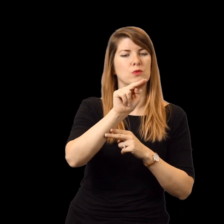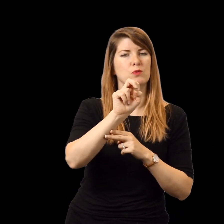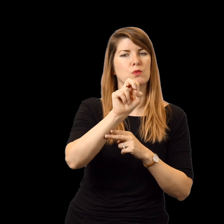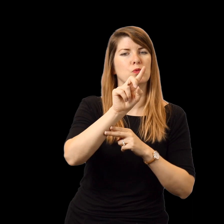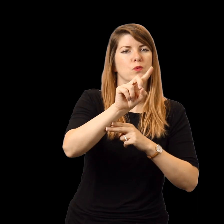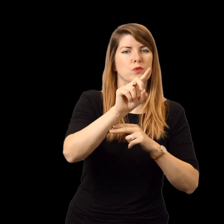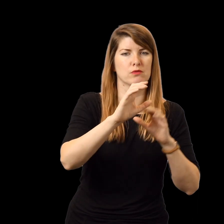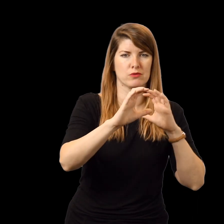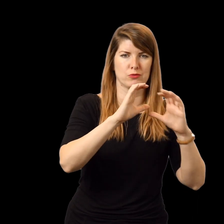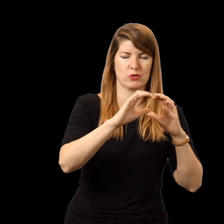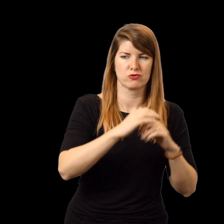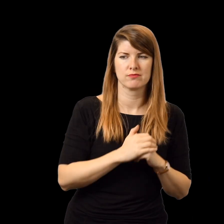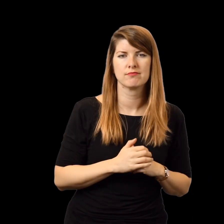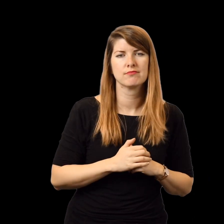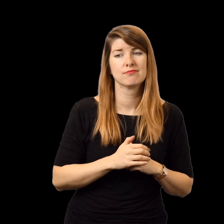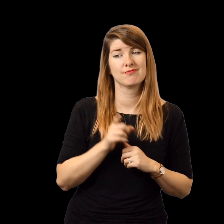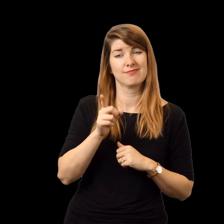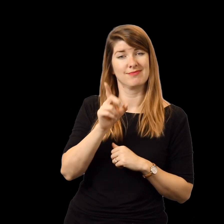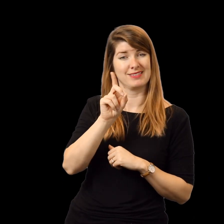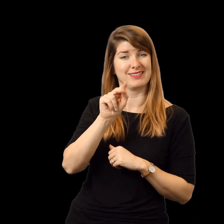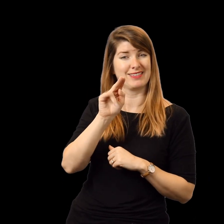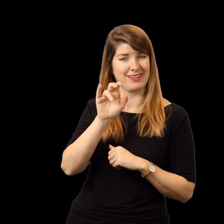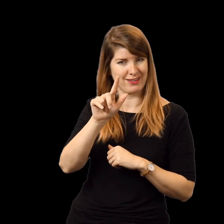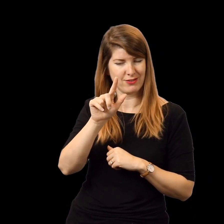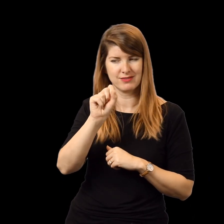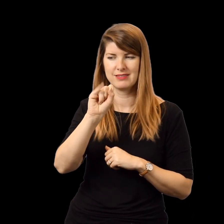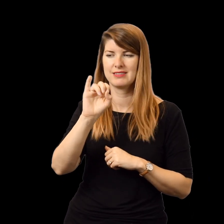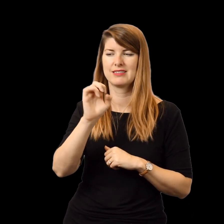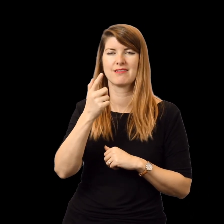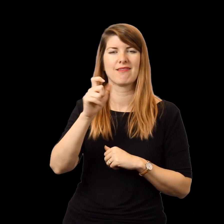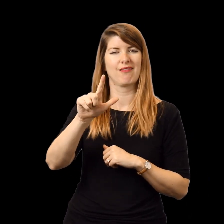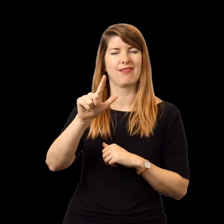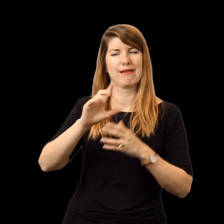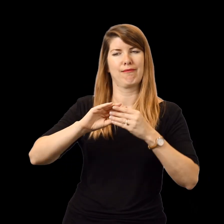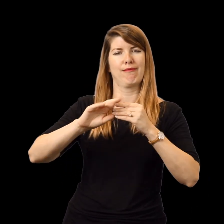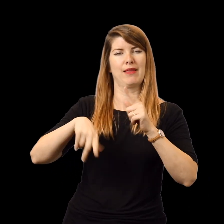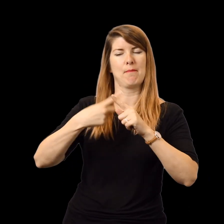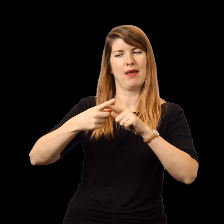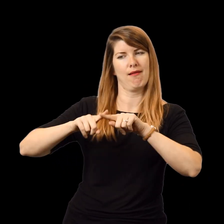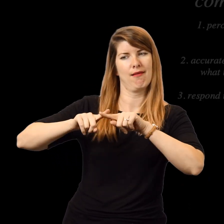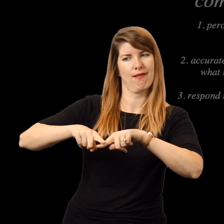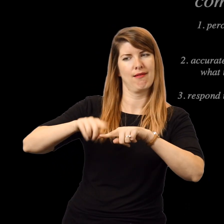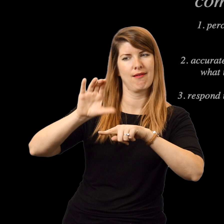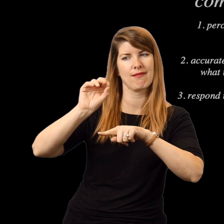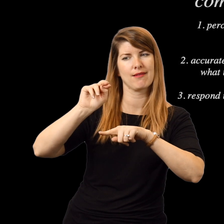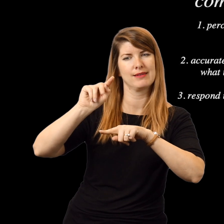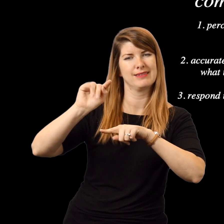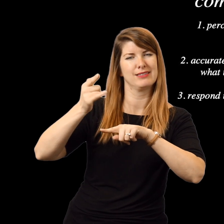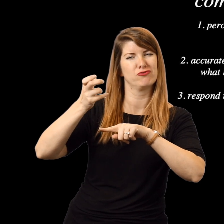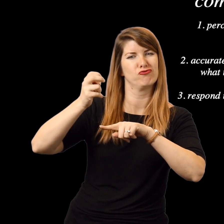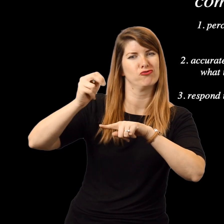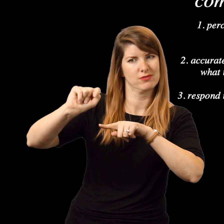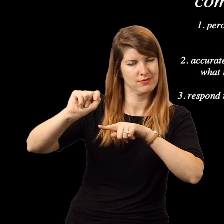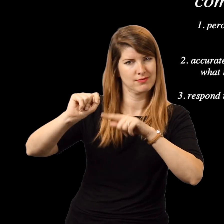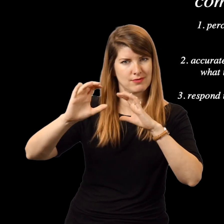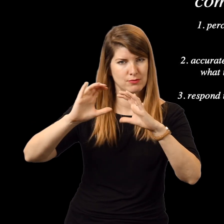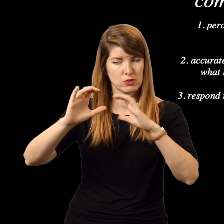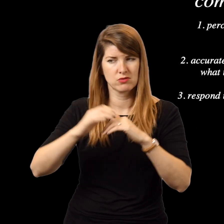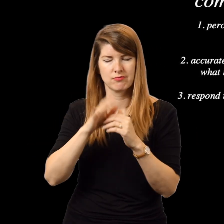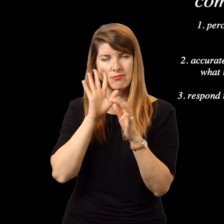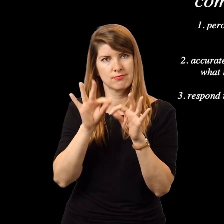attuned communication. Daniel Siegel talks about contingent communication, which is a